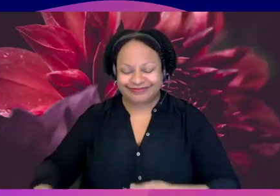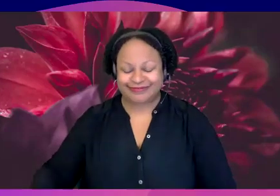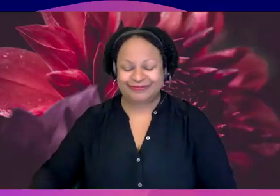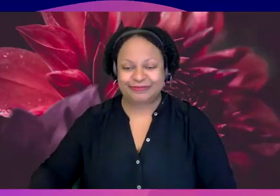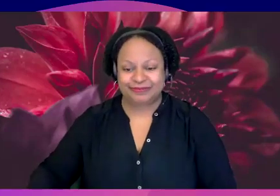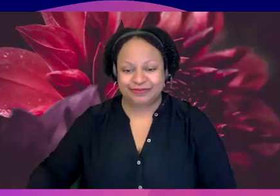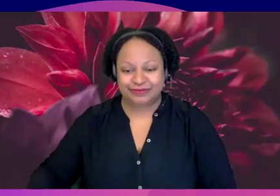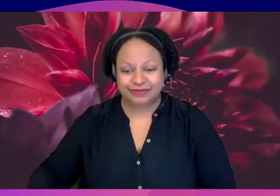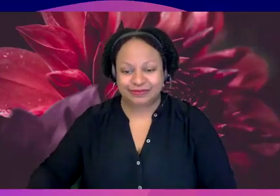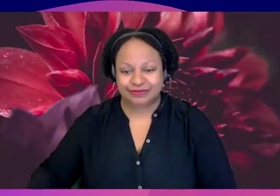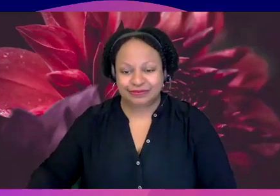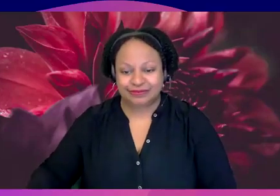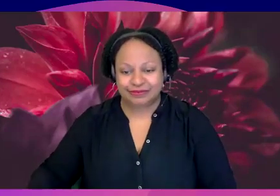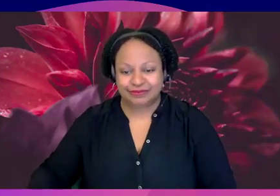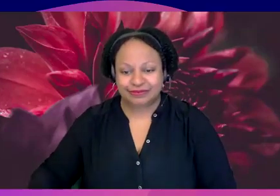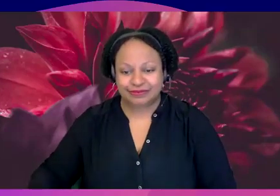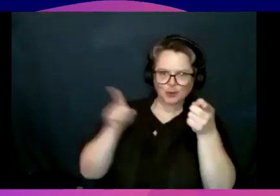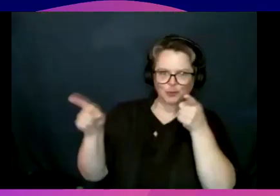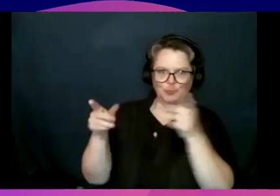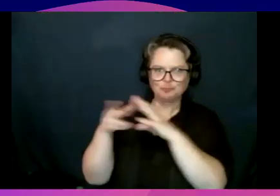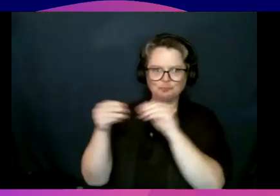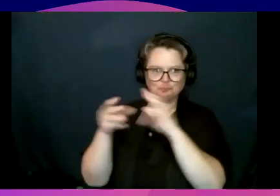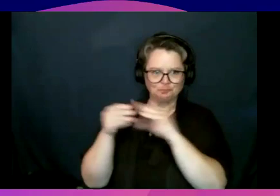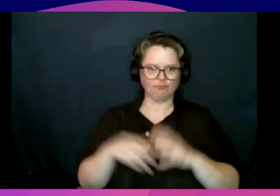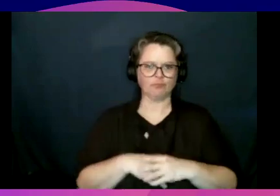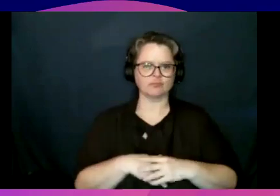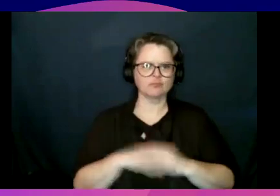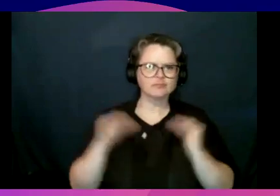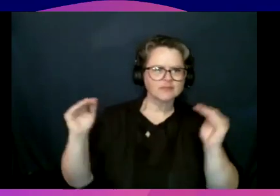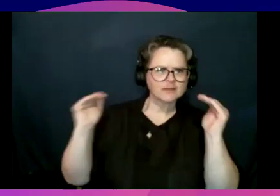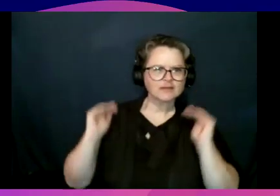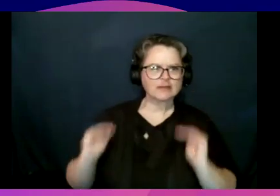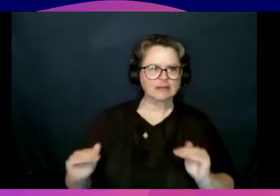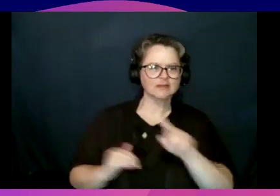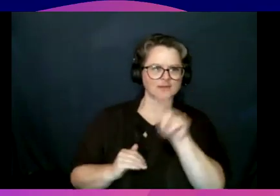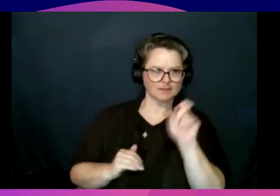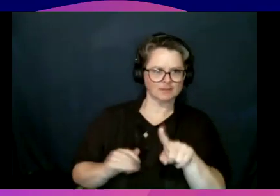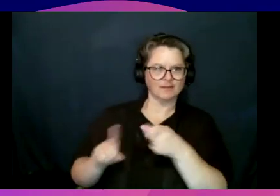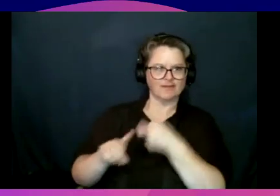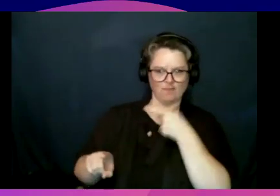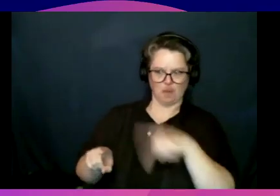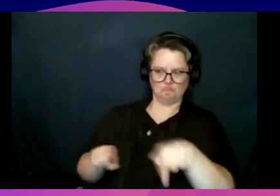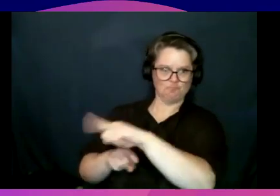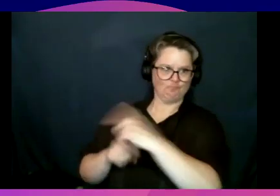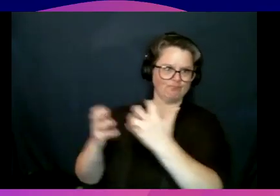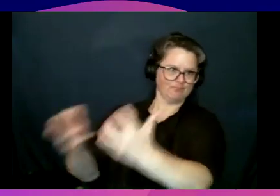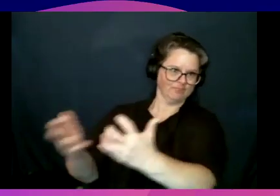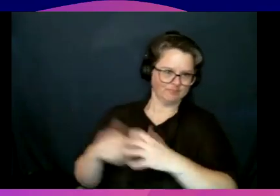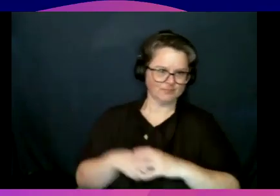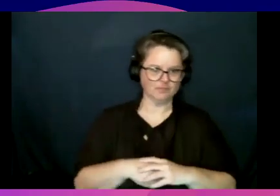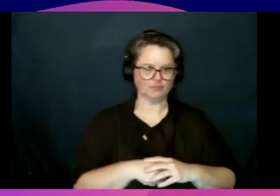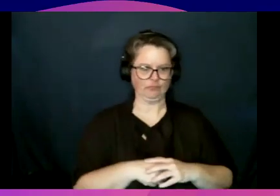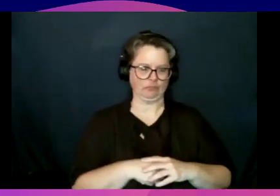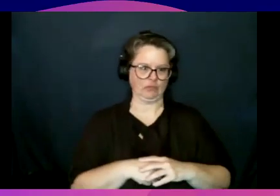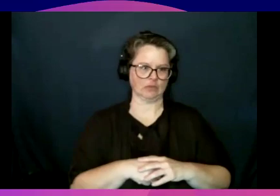Thank you both. I'll move us on to another question that was submitted by the audience. It feels to me that we are